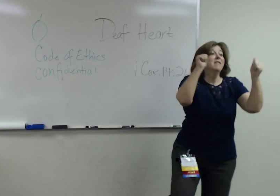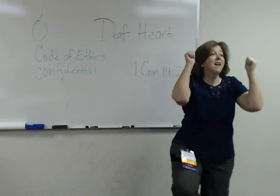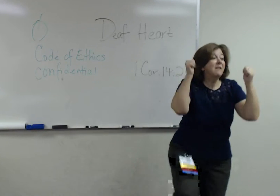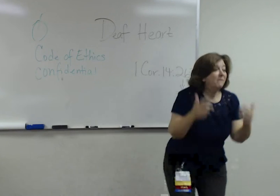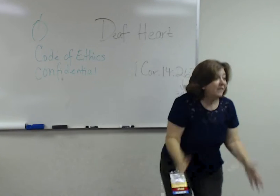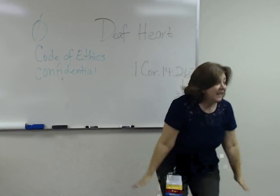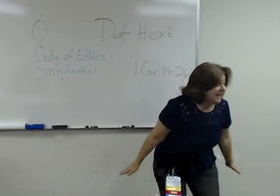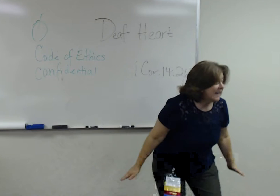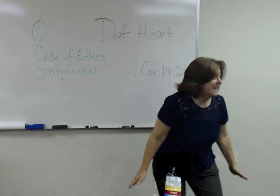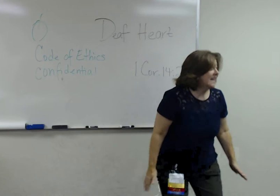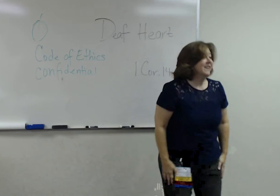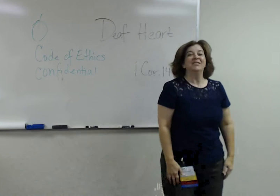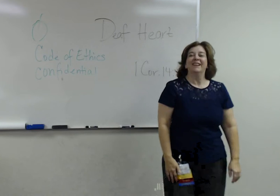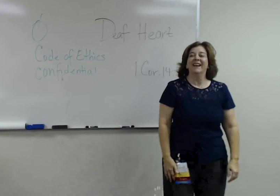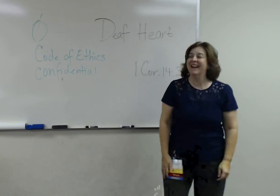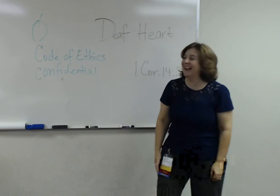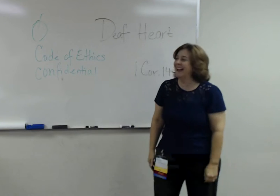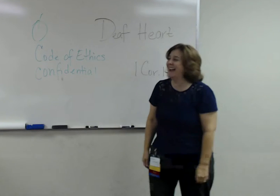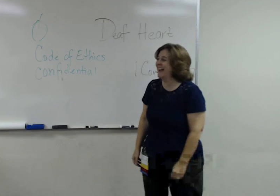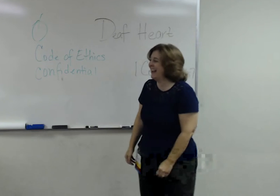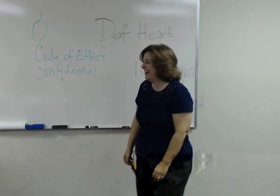not finished.